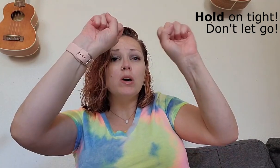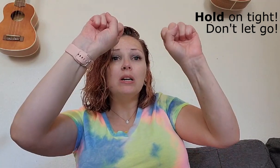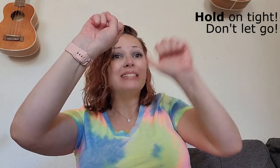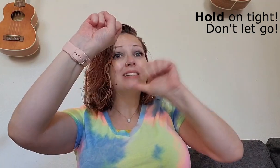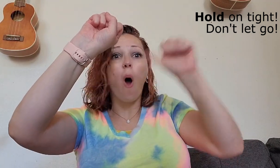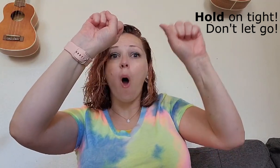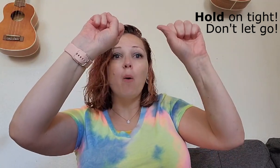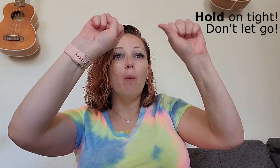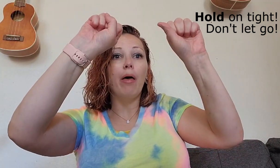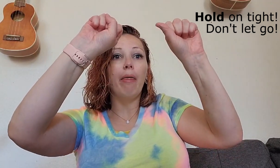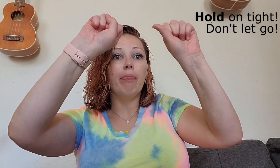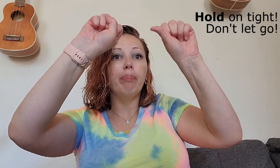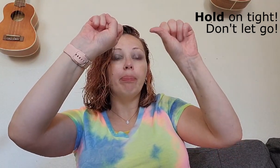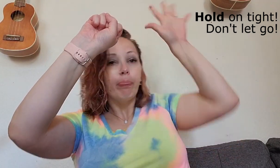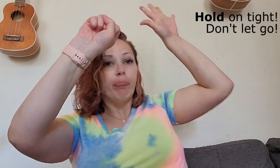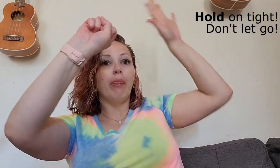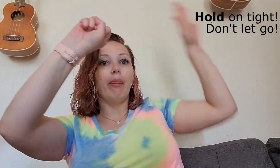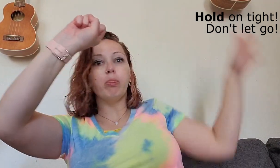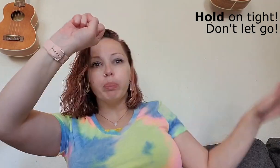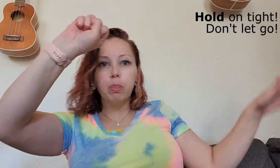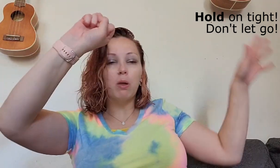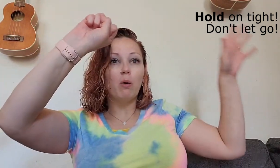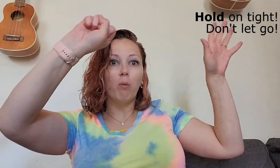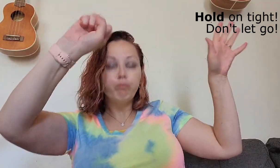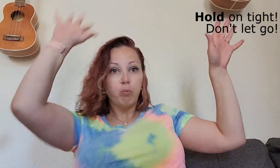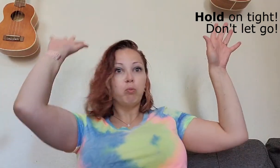to hold on. You must hold on with both